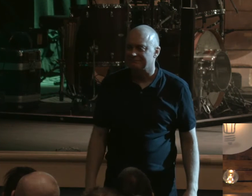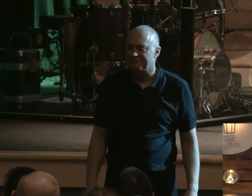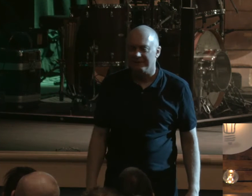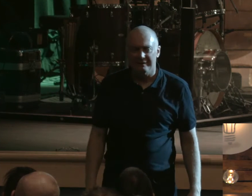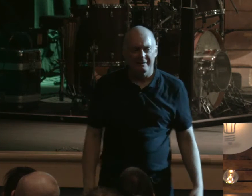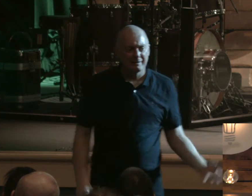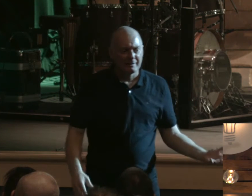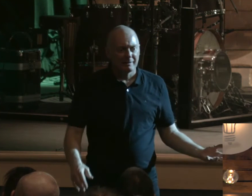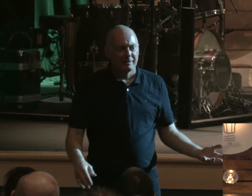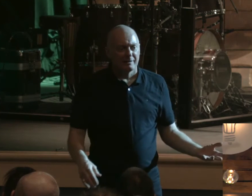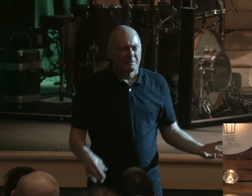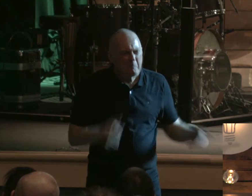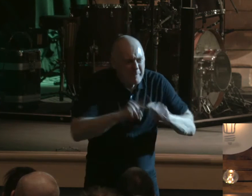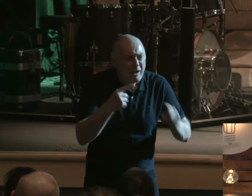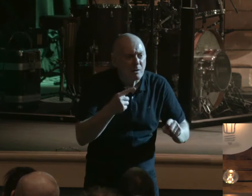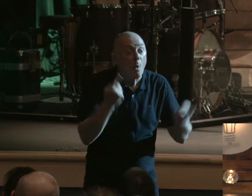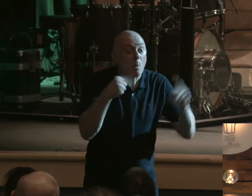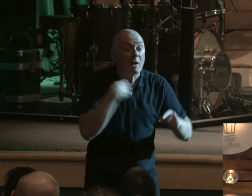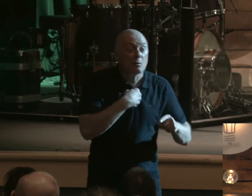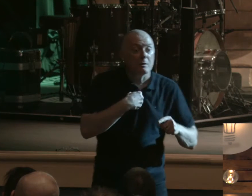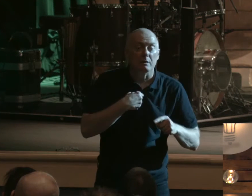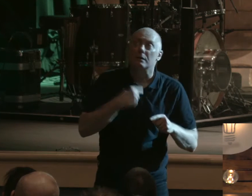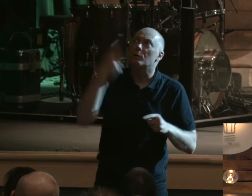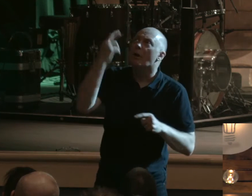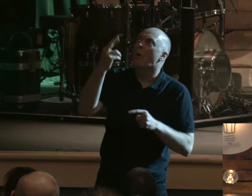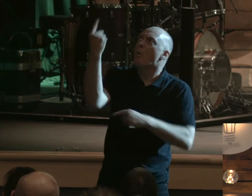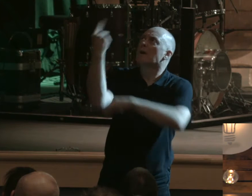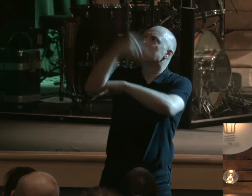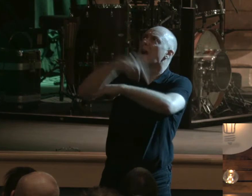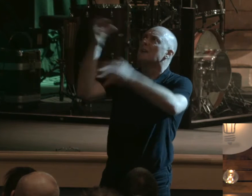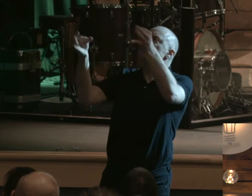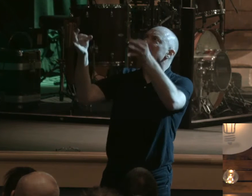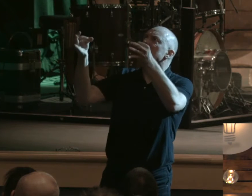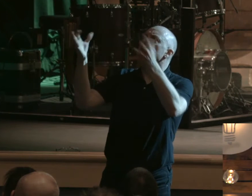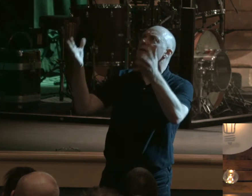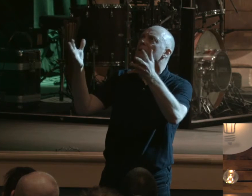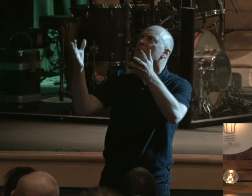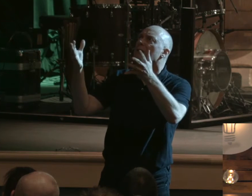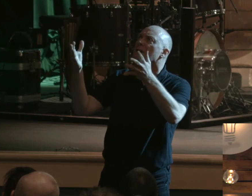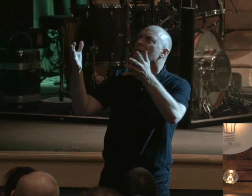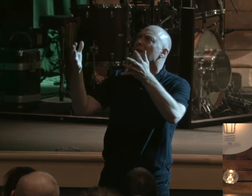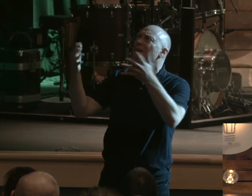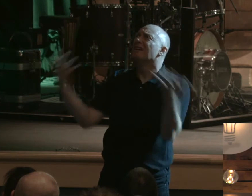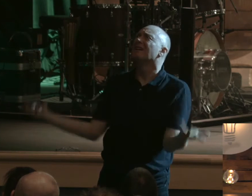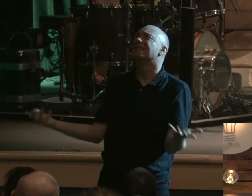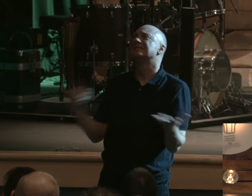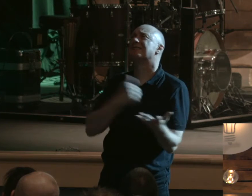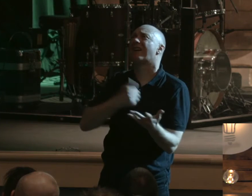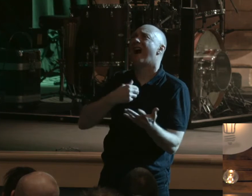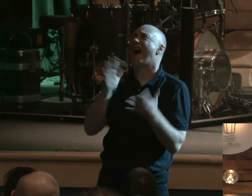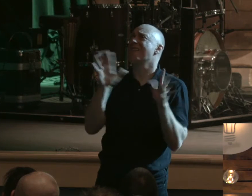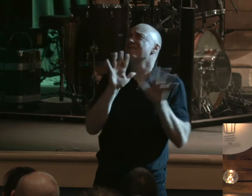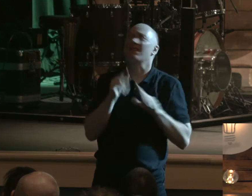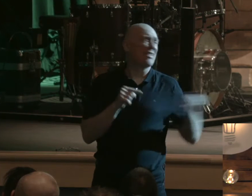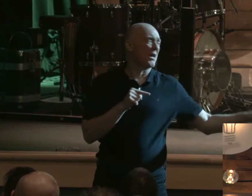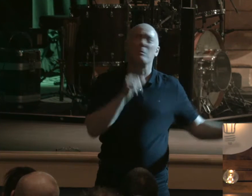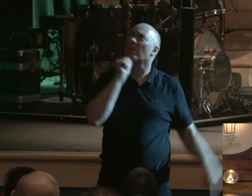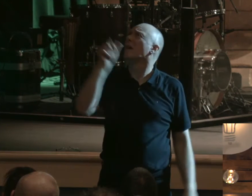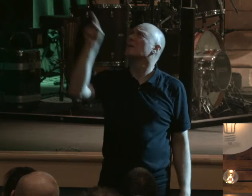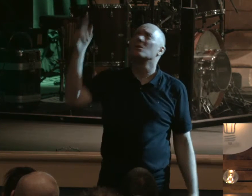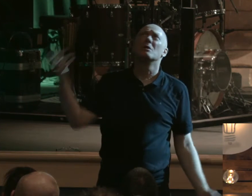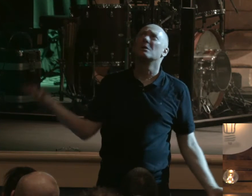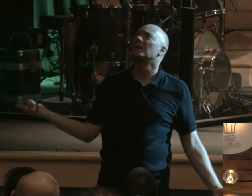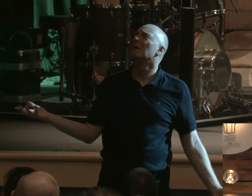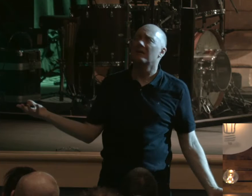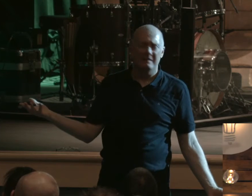And to think of the judgment that is coming, that those will have to stand before and say, I feared a speck, when in contrast to the glory of the sovereign